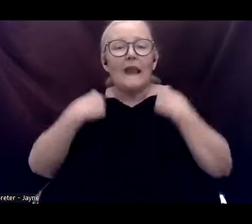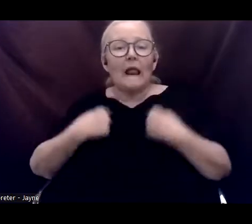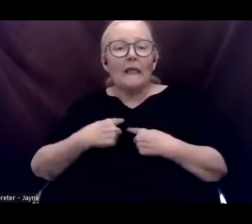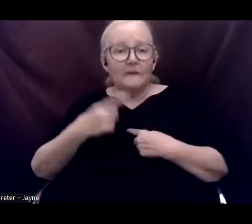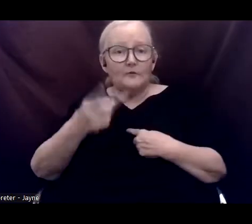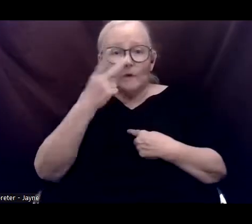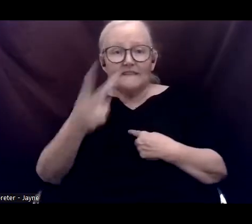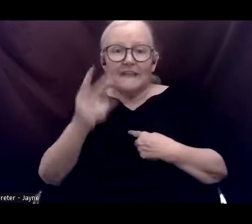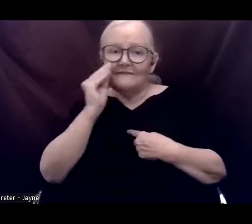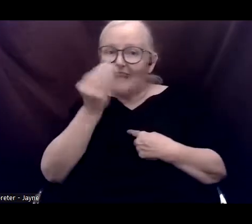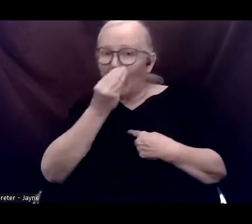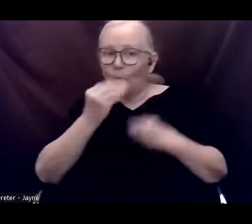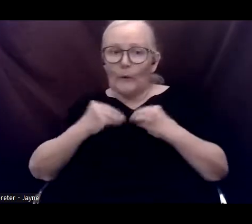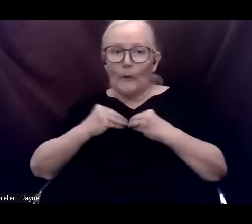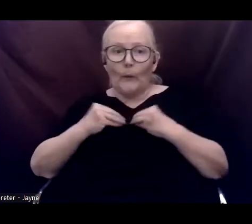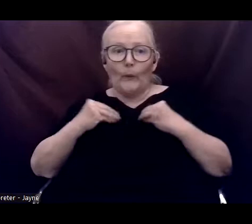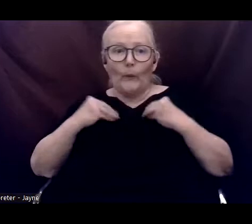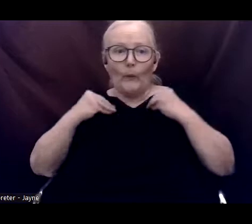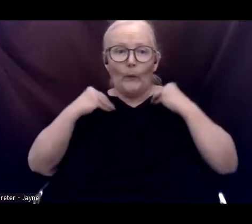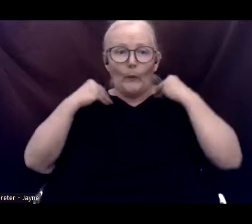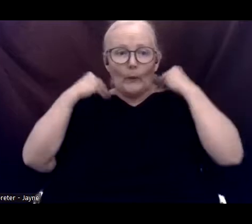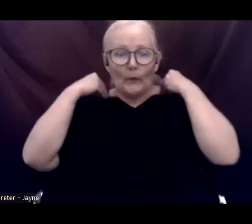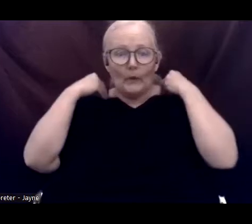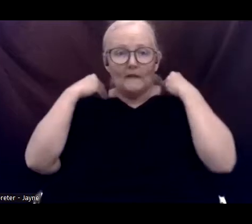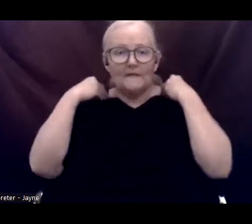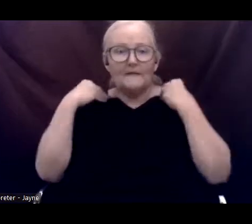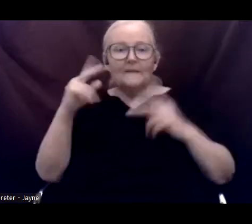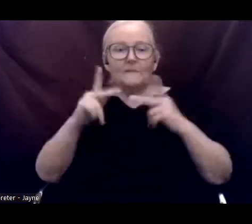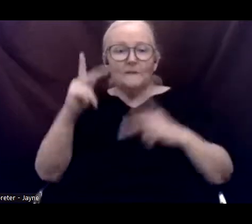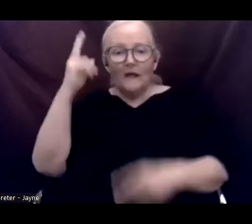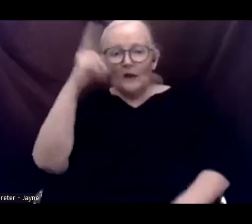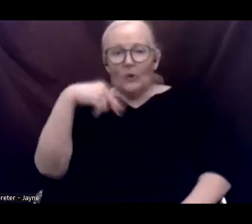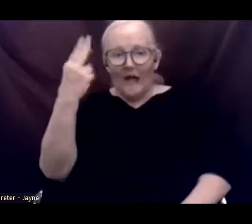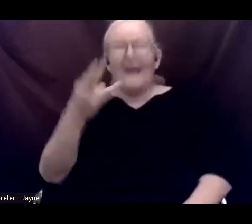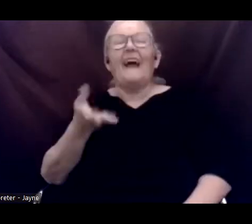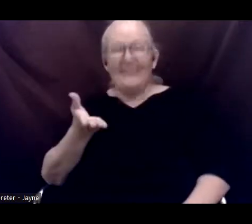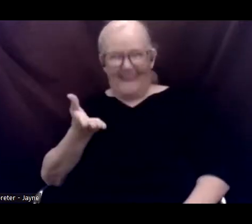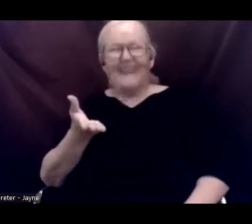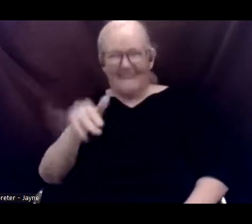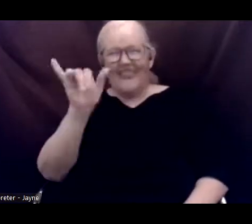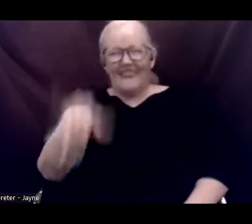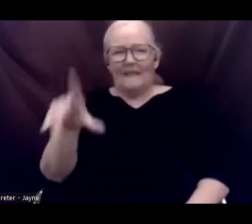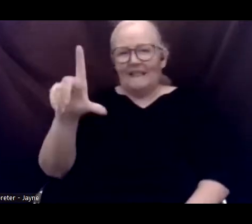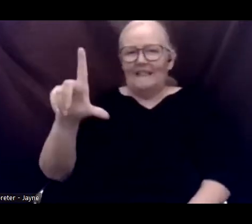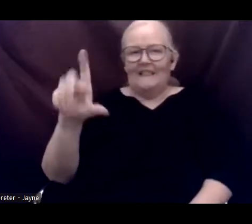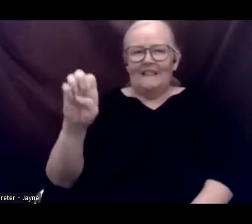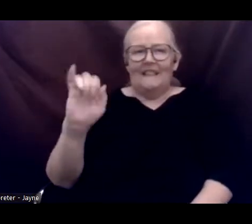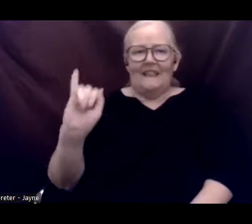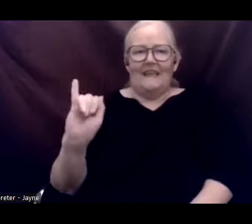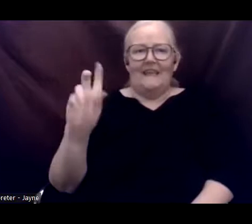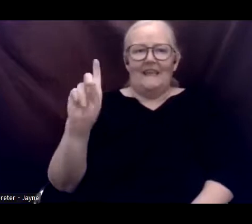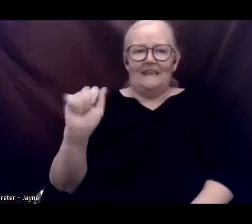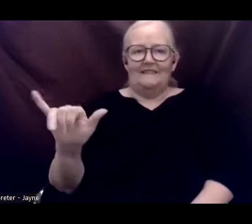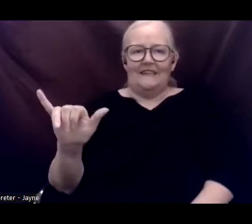necklaces of flowers that people maybe in Hawaii wear? Yep, so that's what they are celebrating. Leis